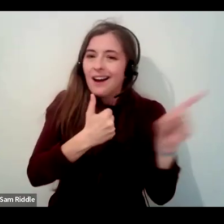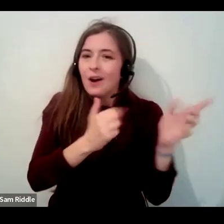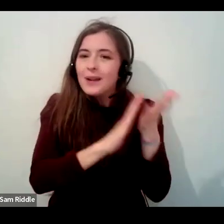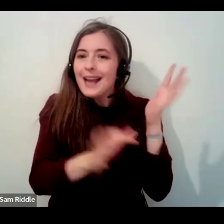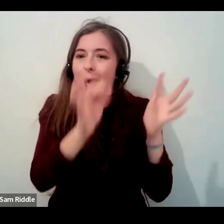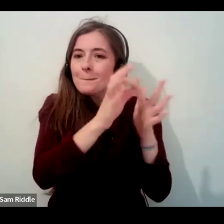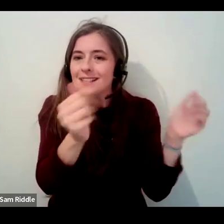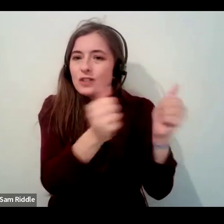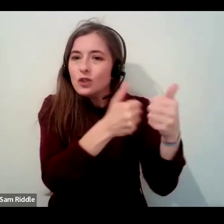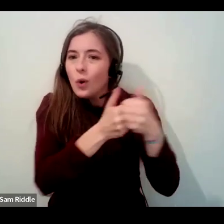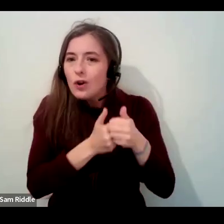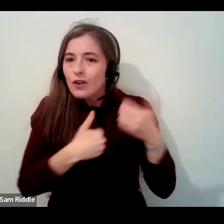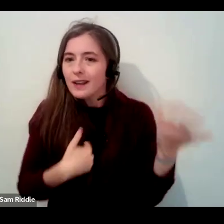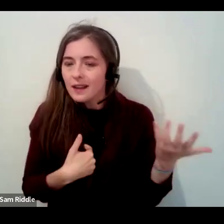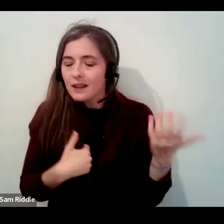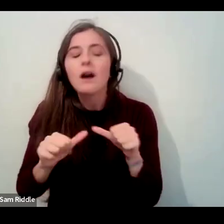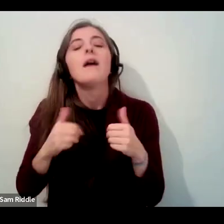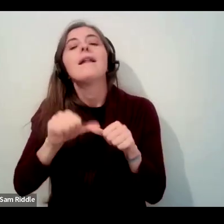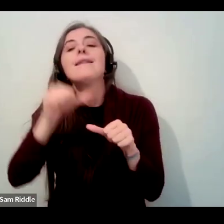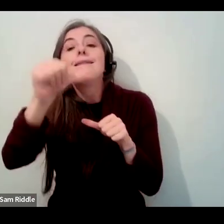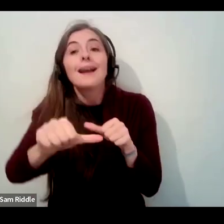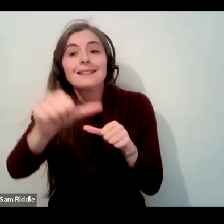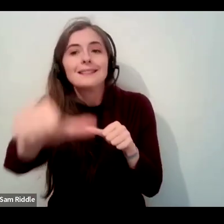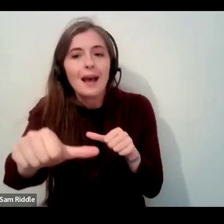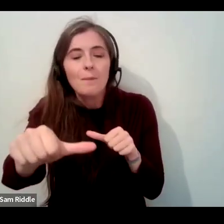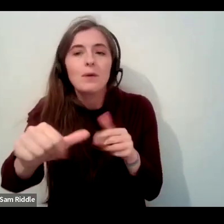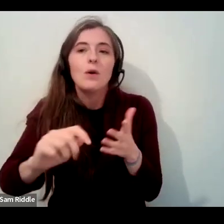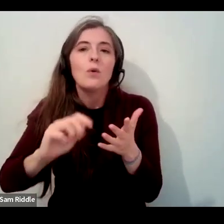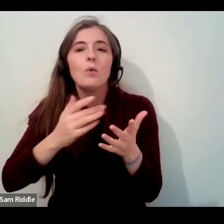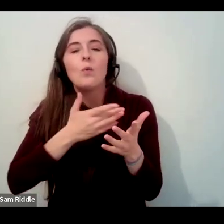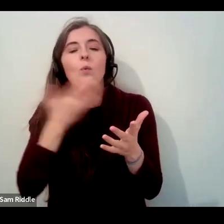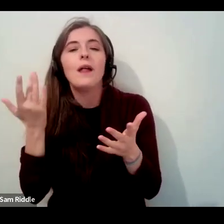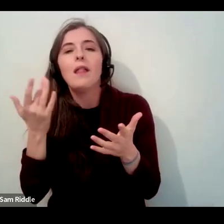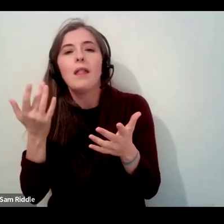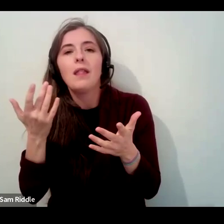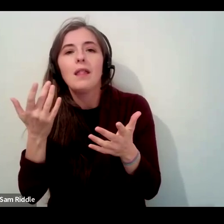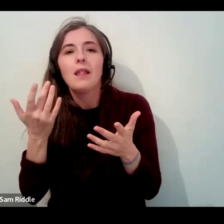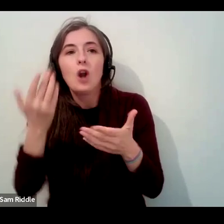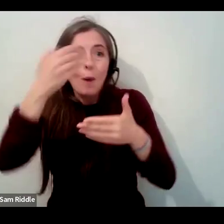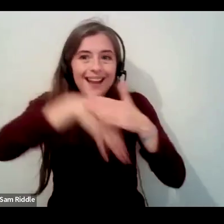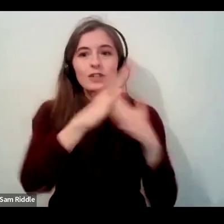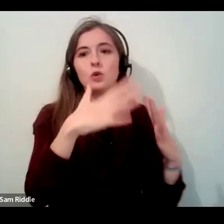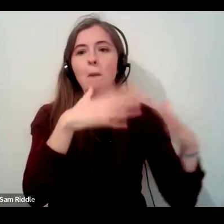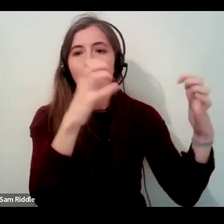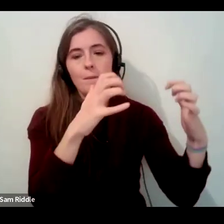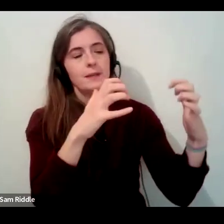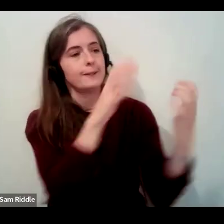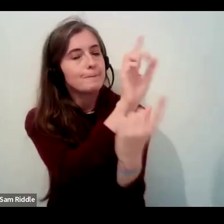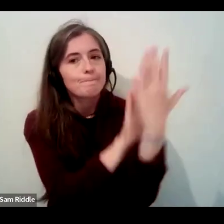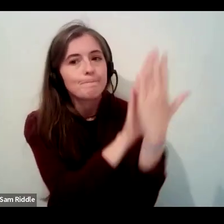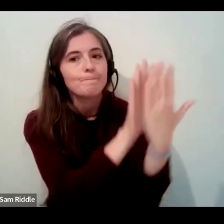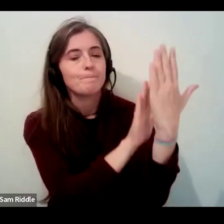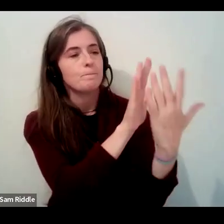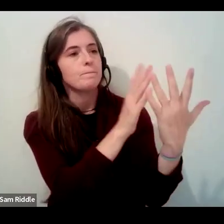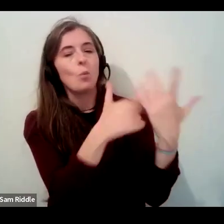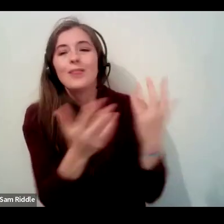so our next step is going to take our campaign off social media, but into Parliament so far as we